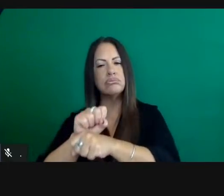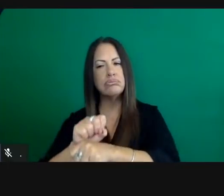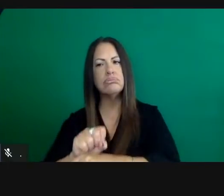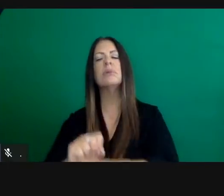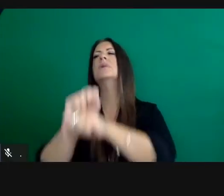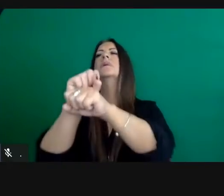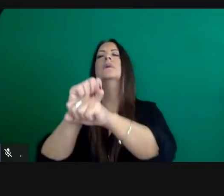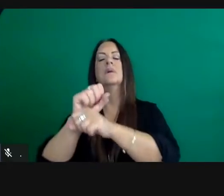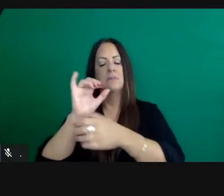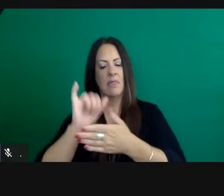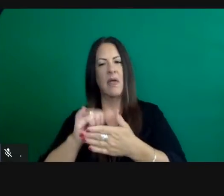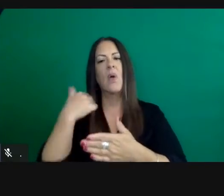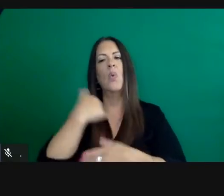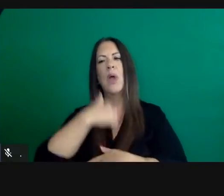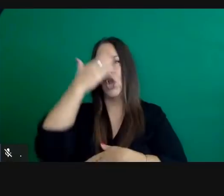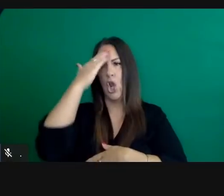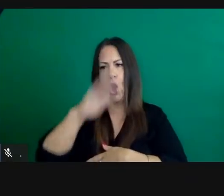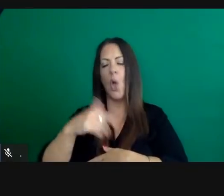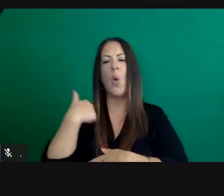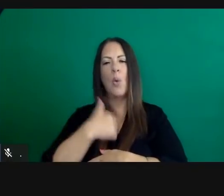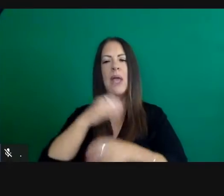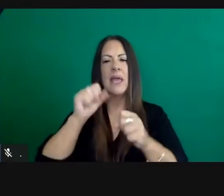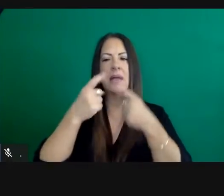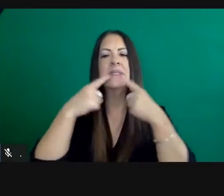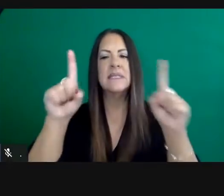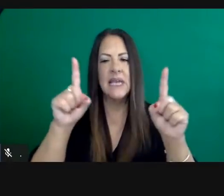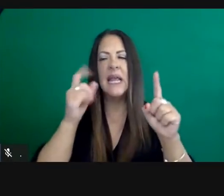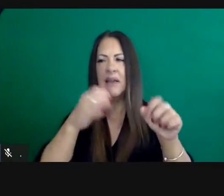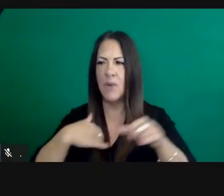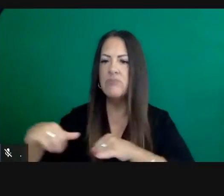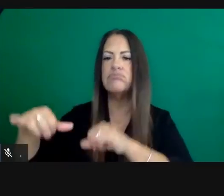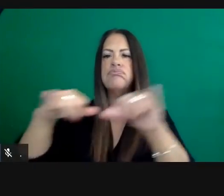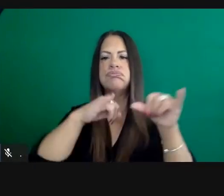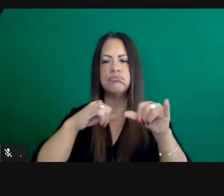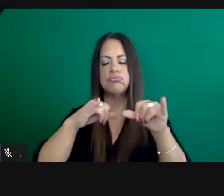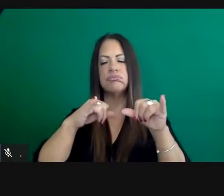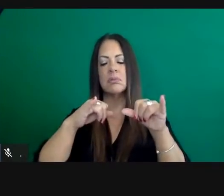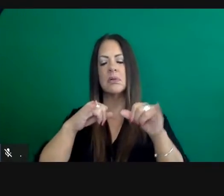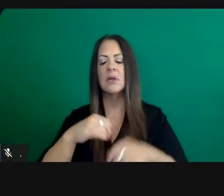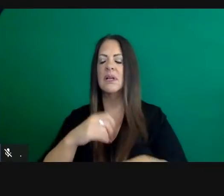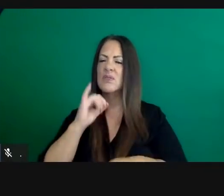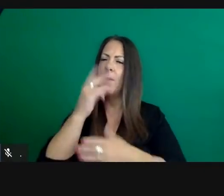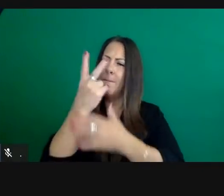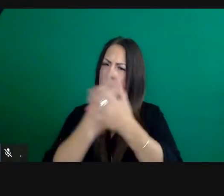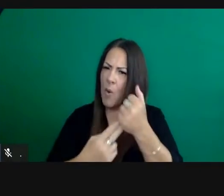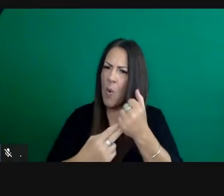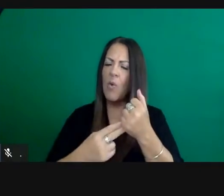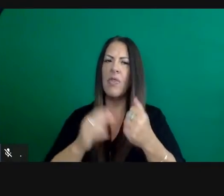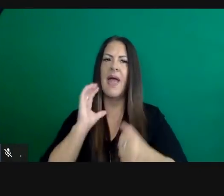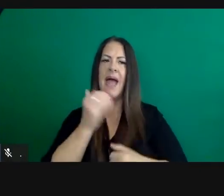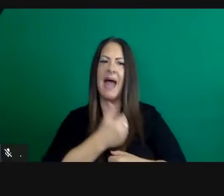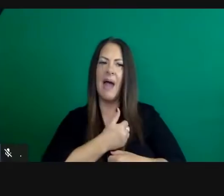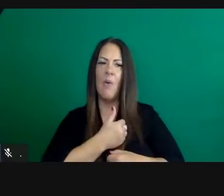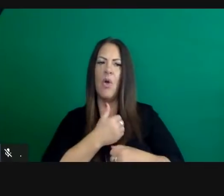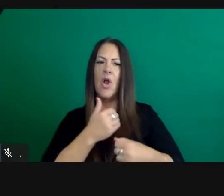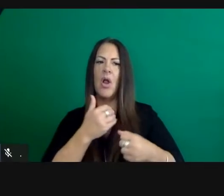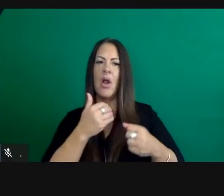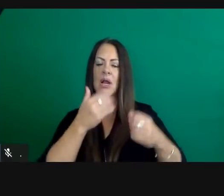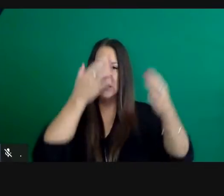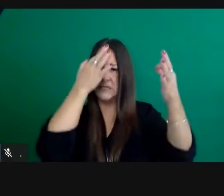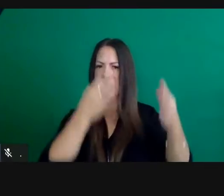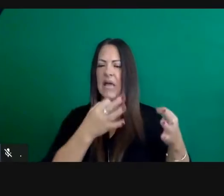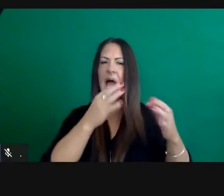we all know are going to help us carry through. So I think it's a component of both our strategy with the blueprint, as well as the